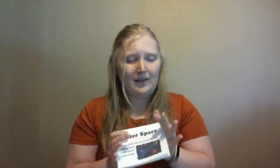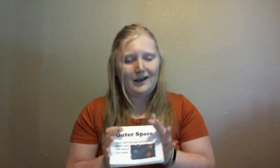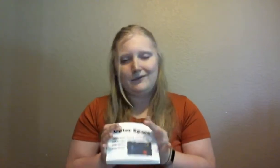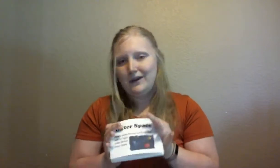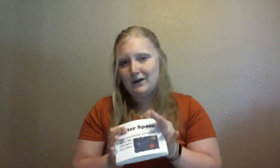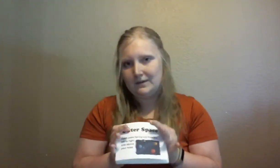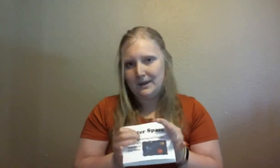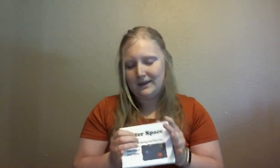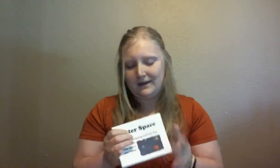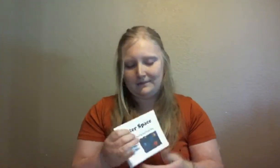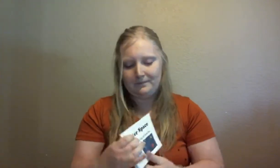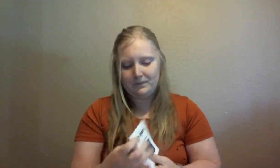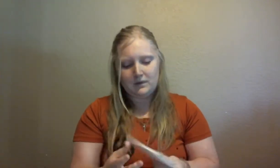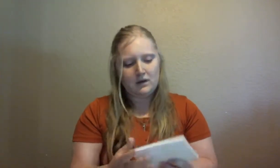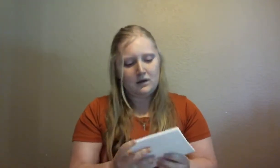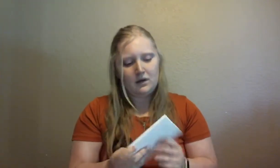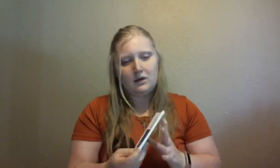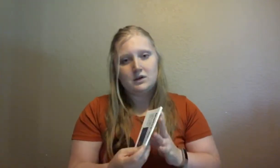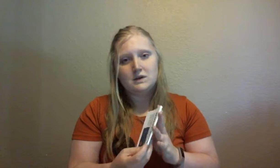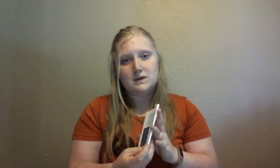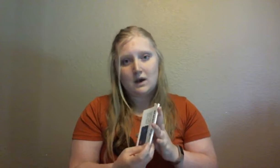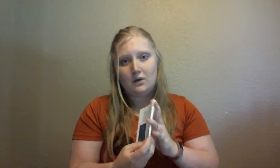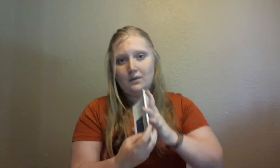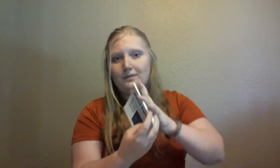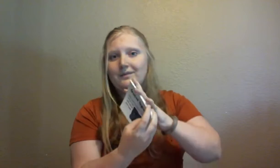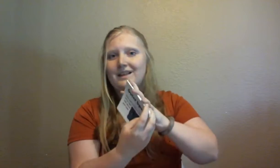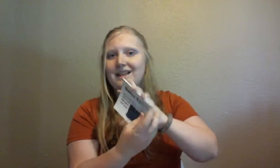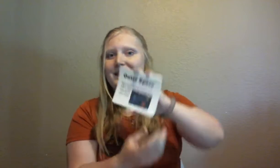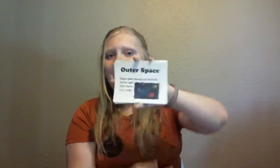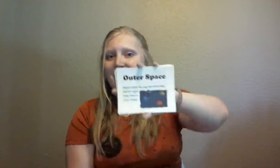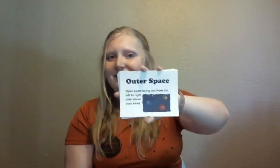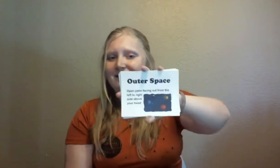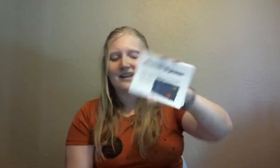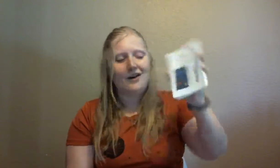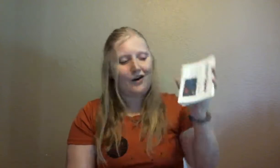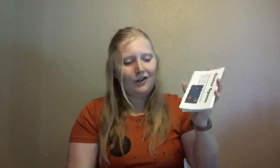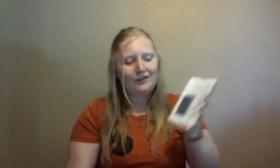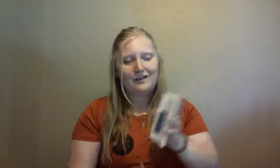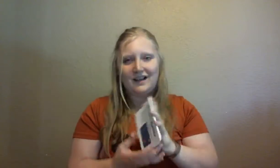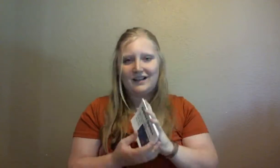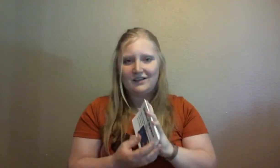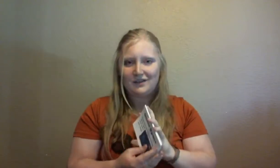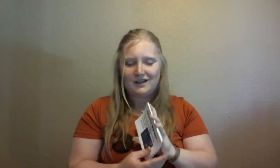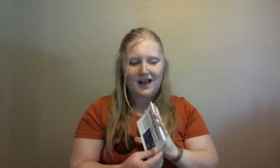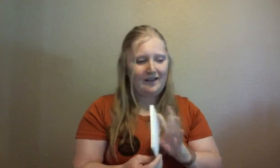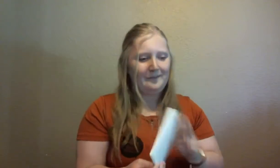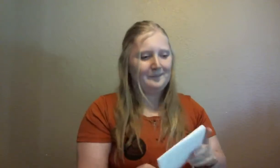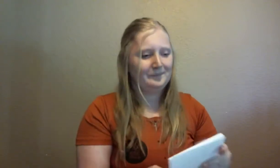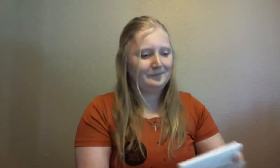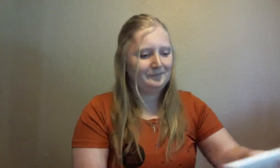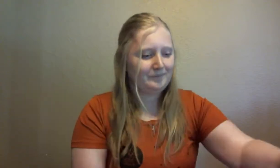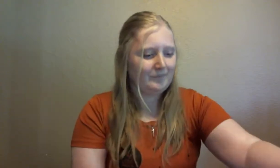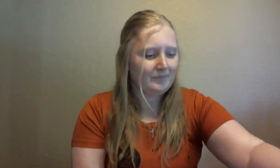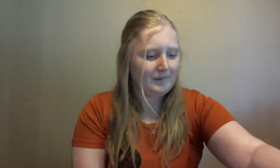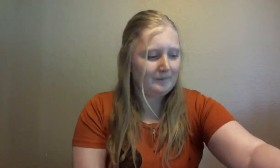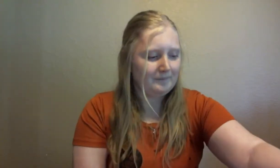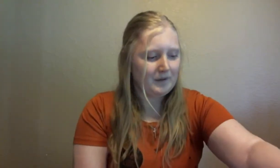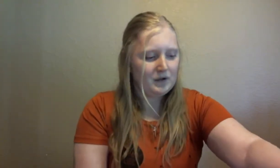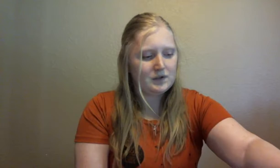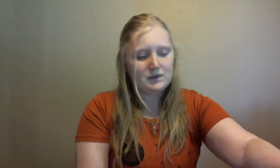lot of finger spelling. So that is all of our signs for today. So